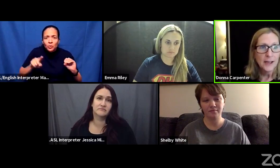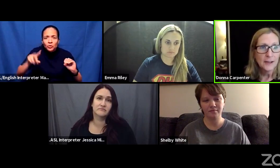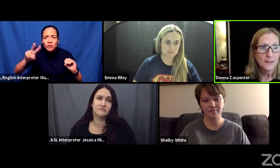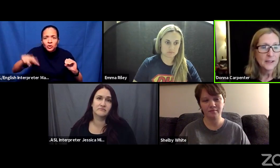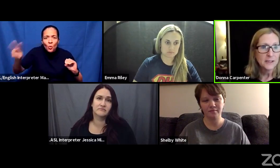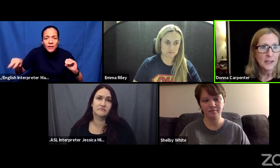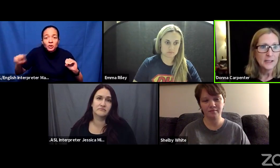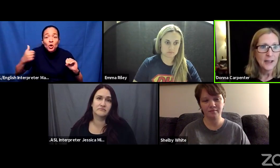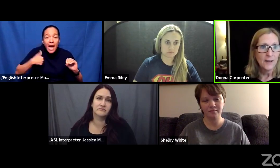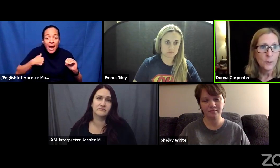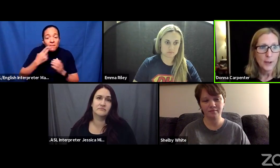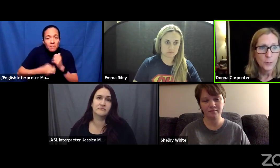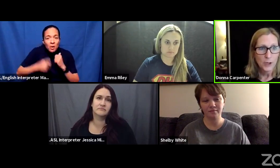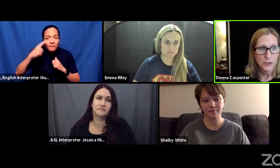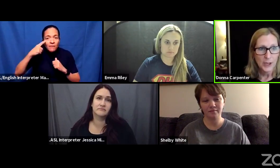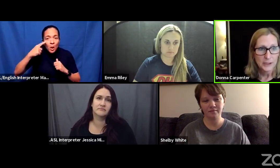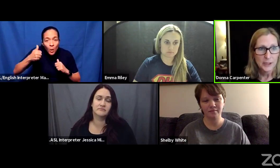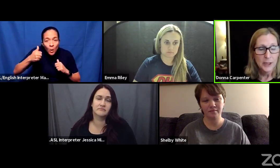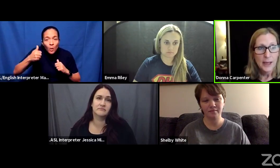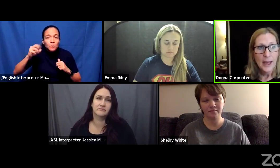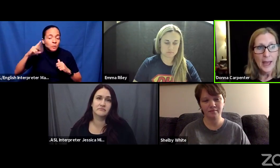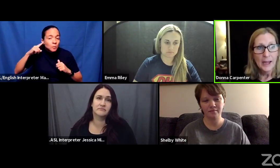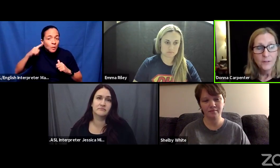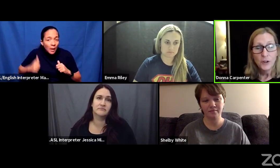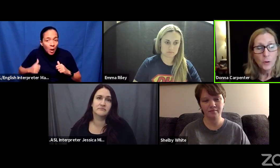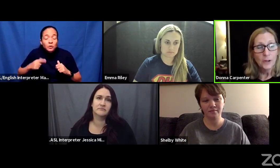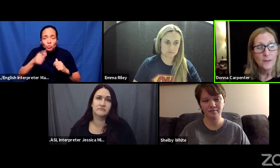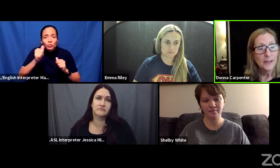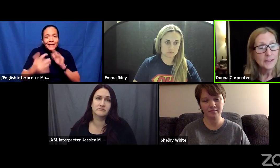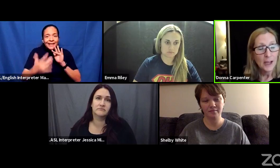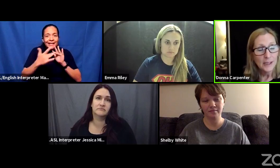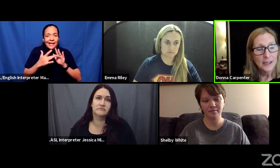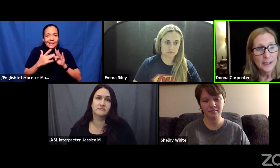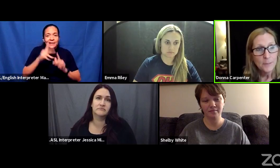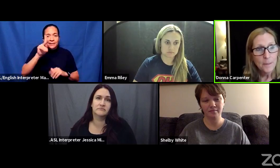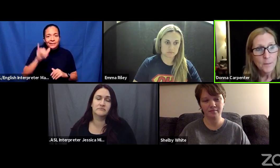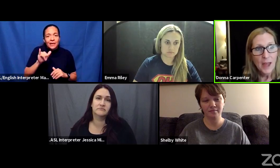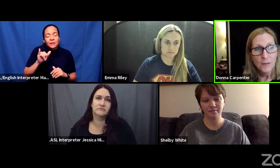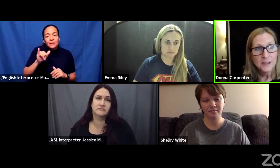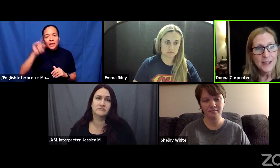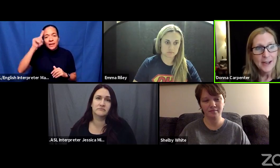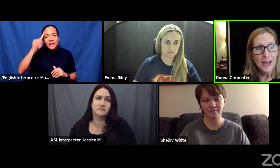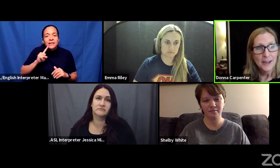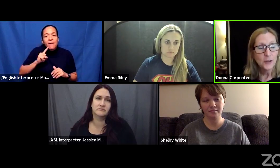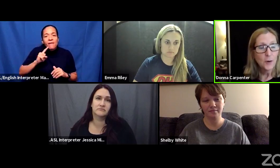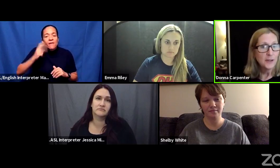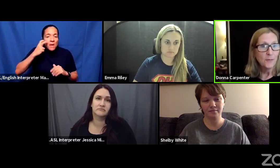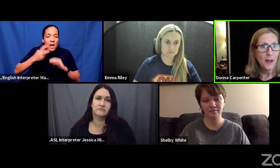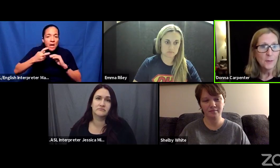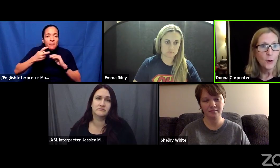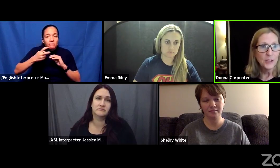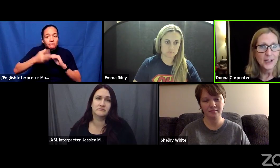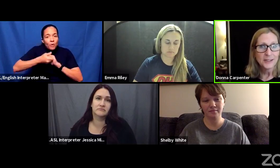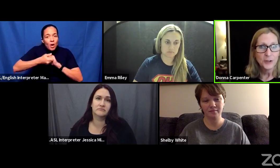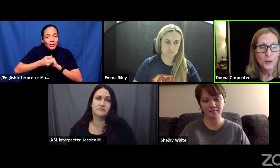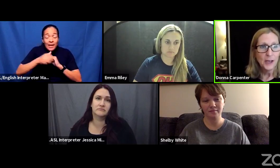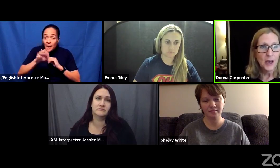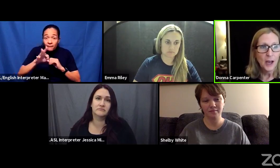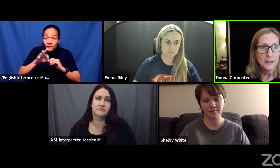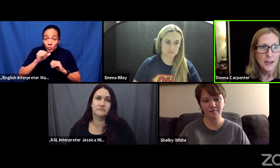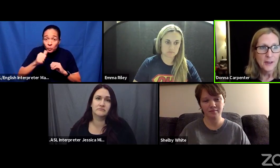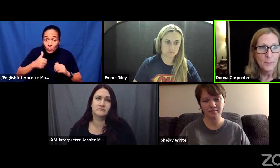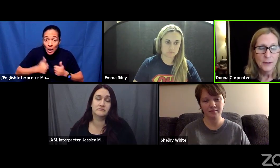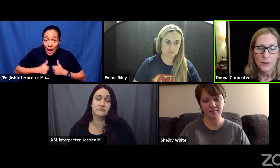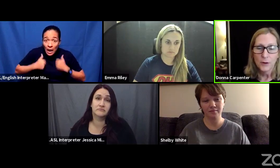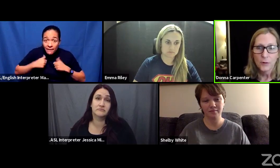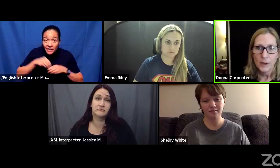can contact the Kentucky Deafblind Project. And if you don't live in Kentucky, every state has their own deafblind project. So you